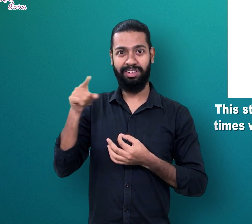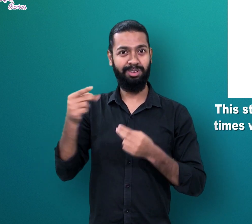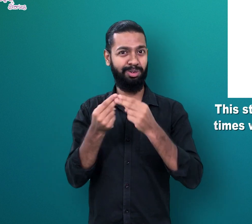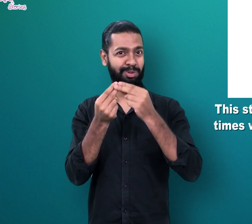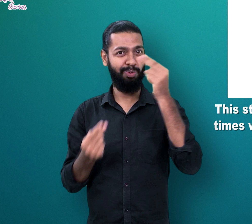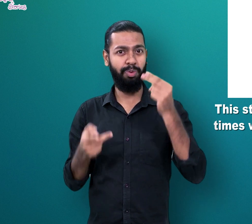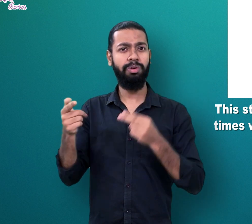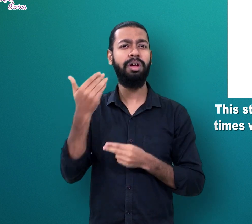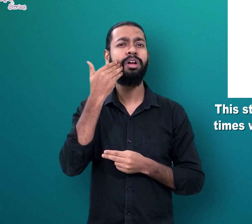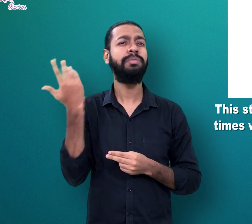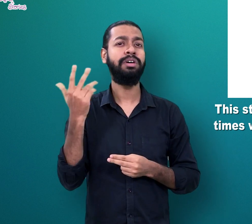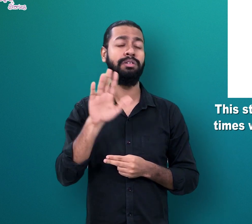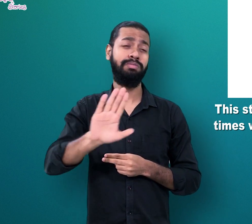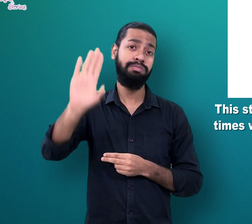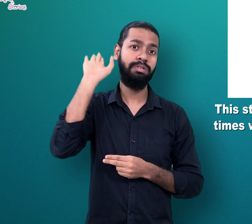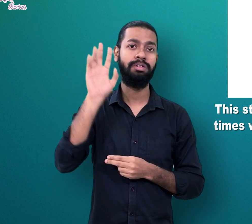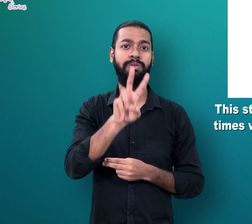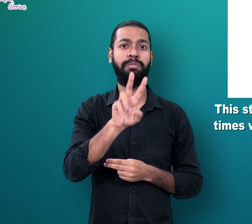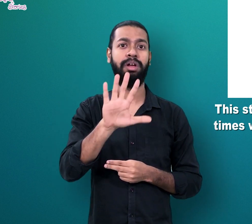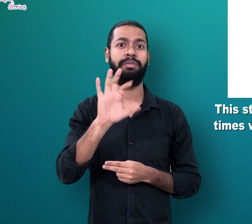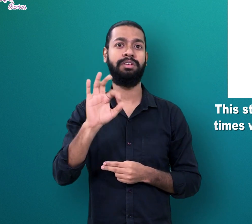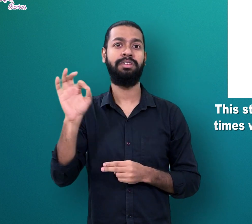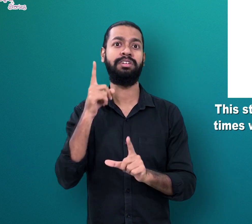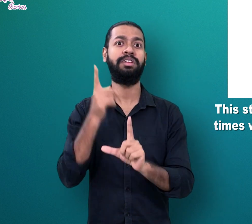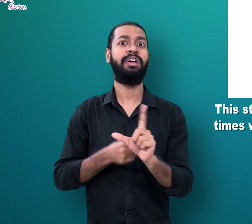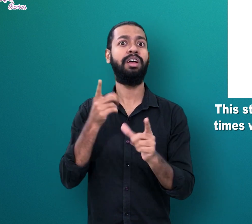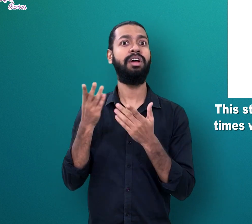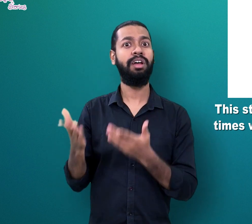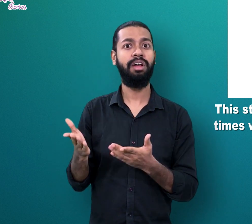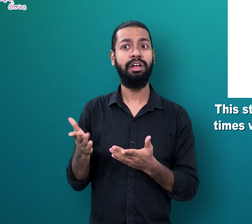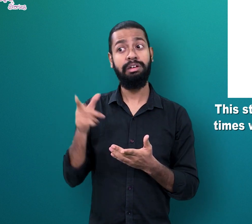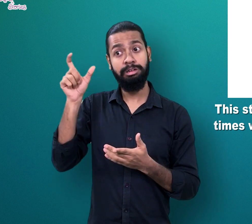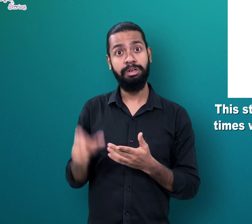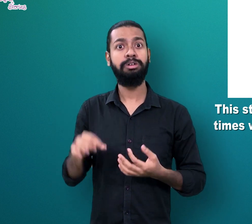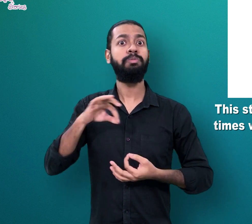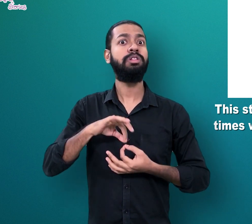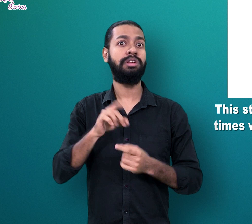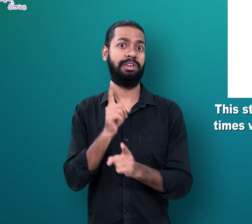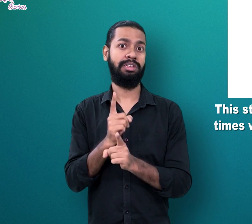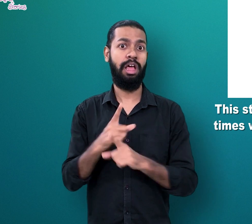This story is 2500 years old, set in the times when the great sage and teacher Gautama Buddha lived.